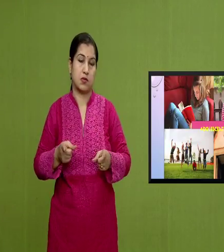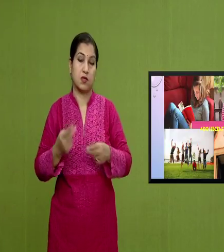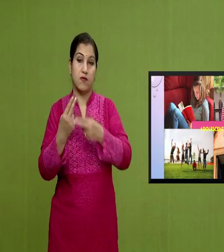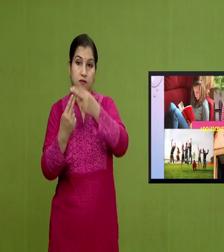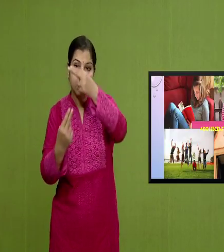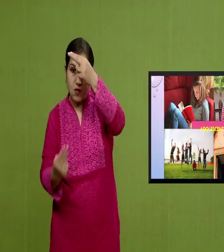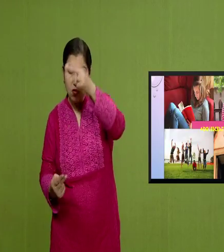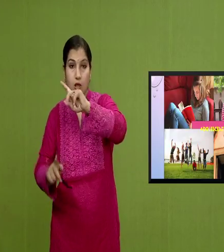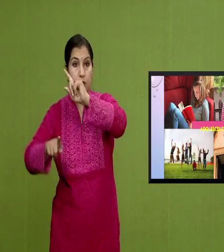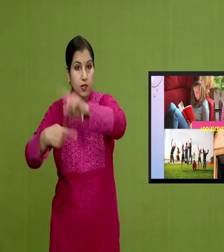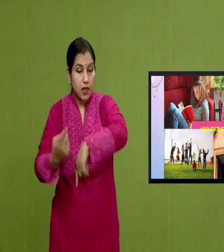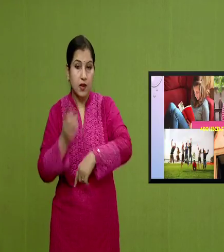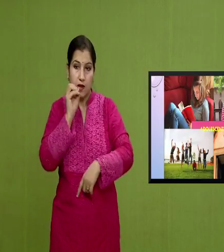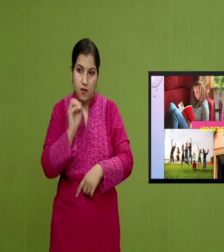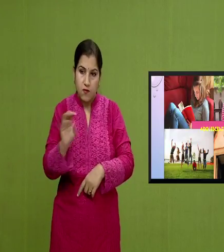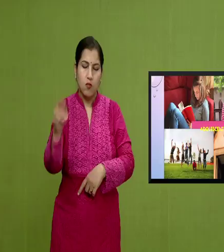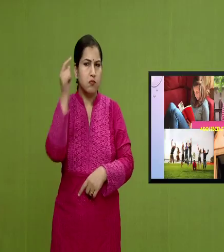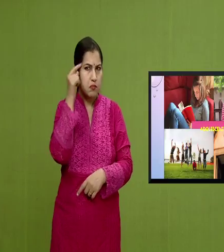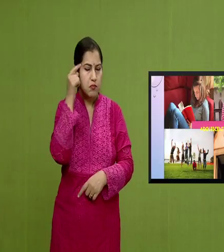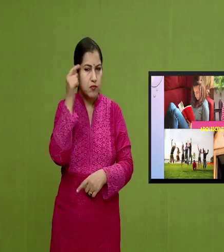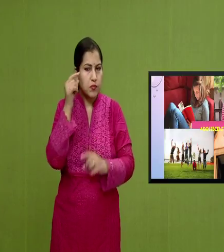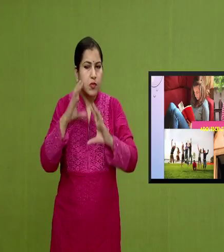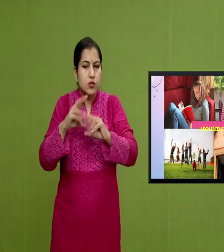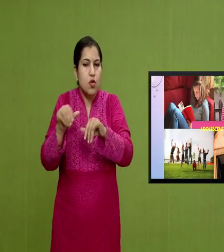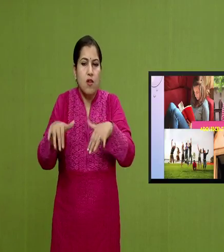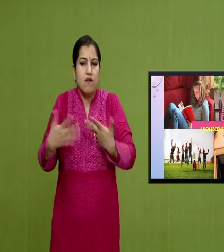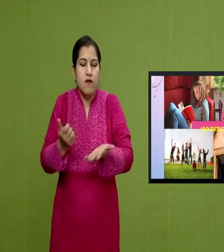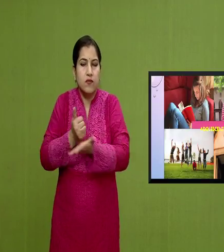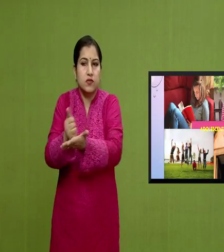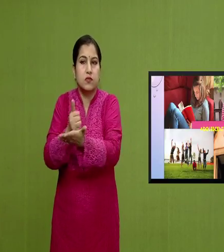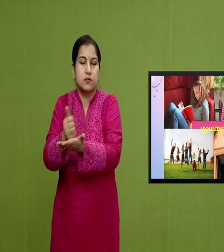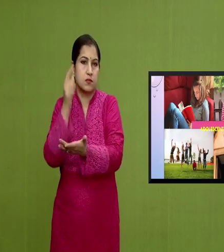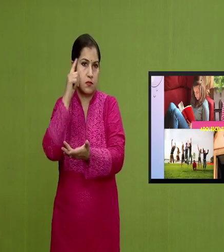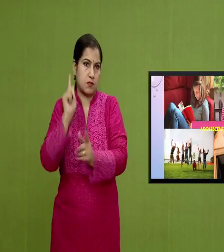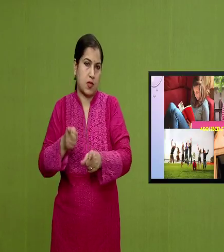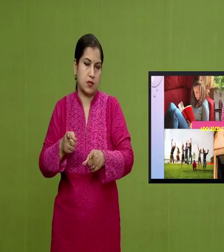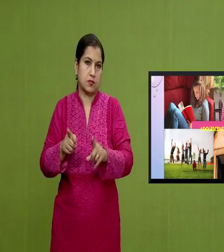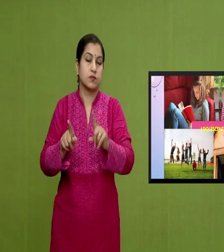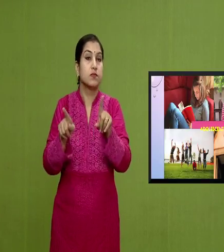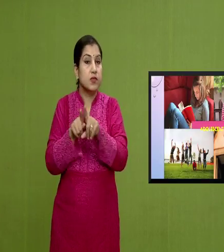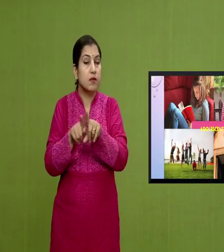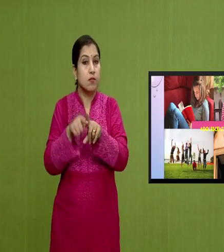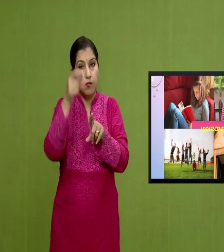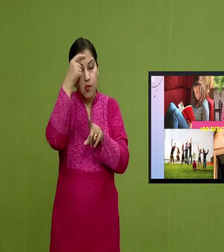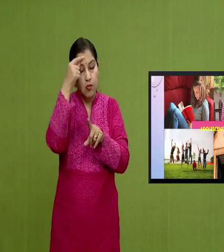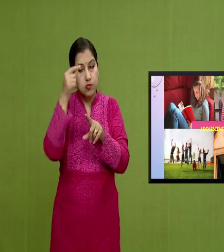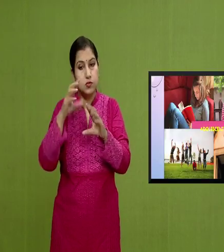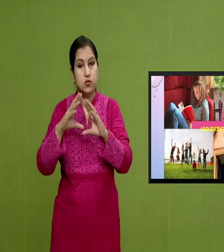suggest alternatives or solutions to their problems, make